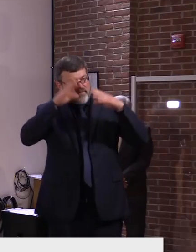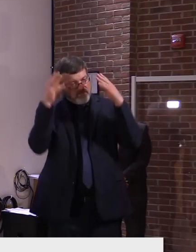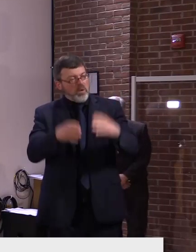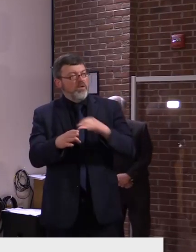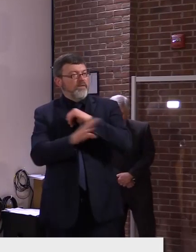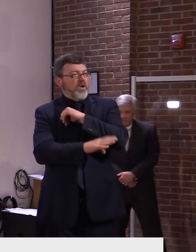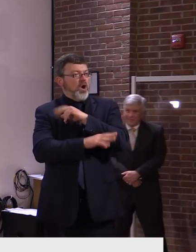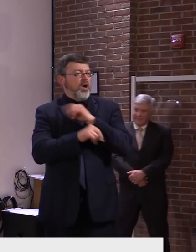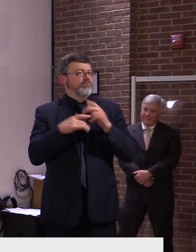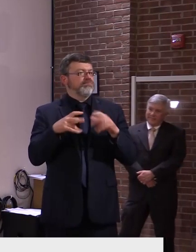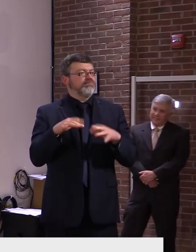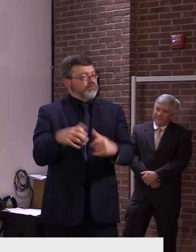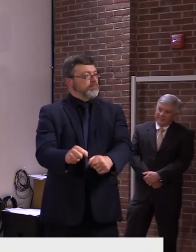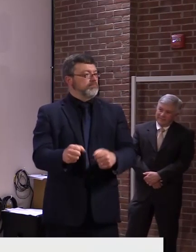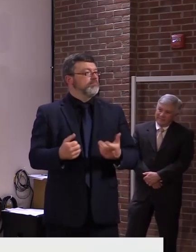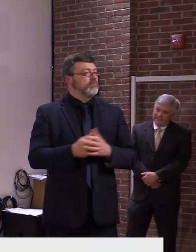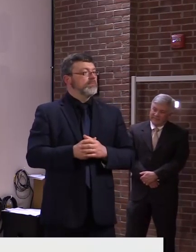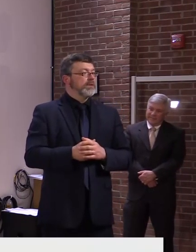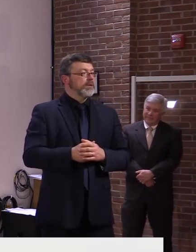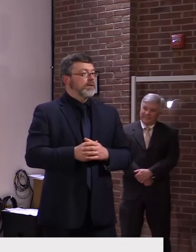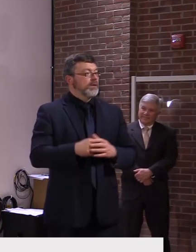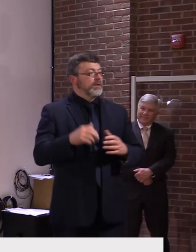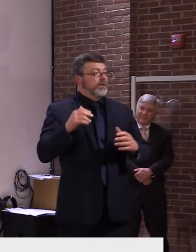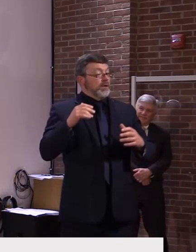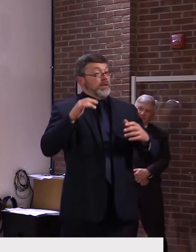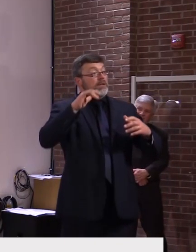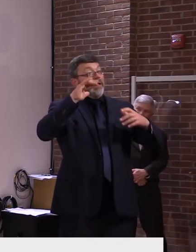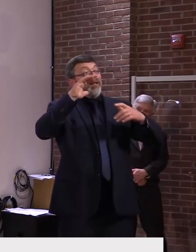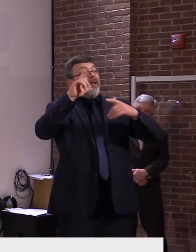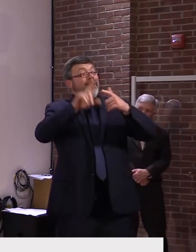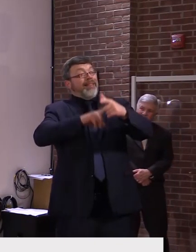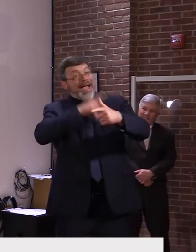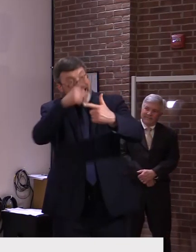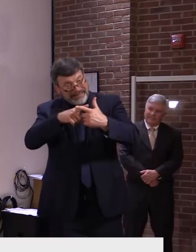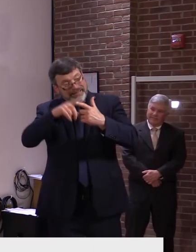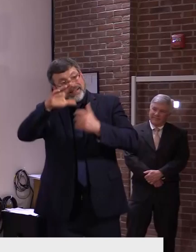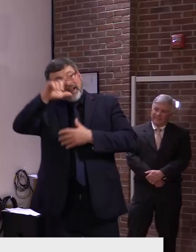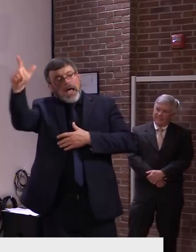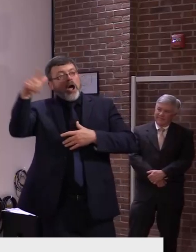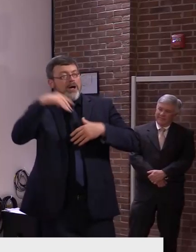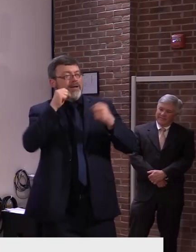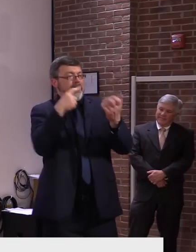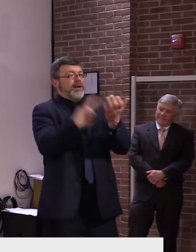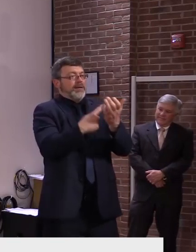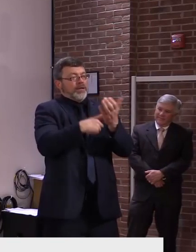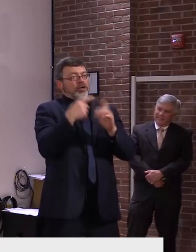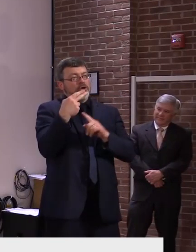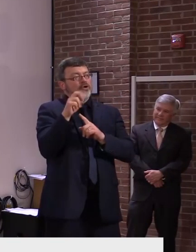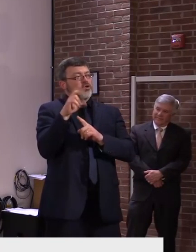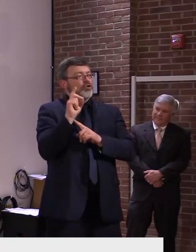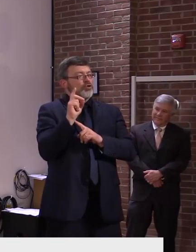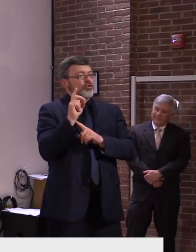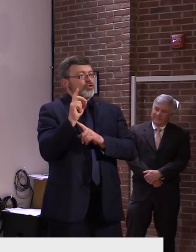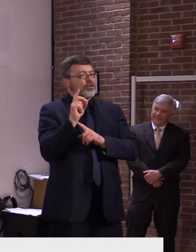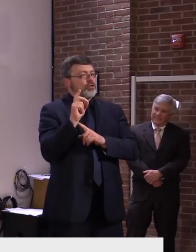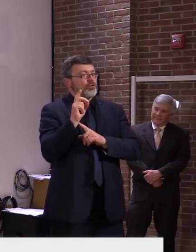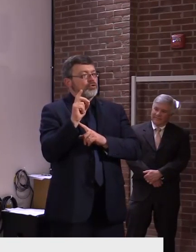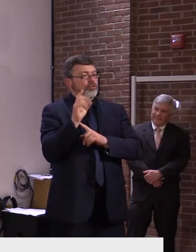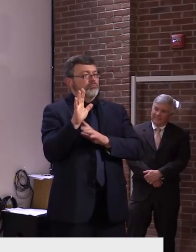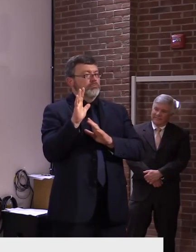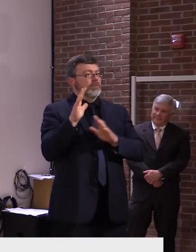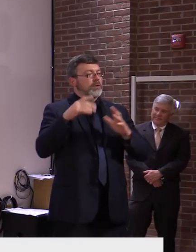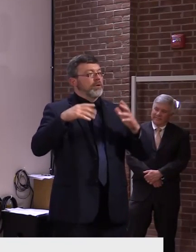immunity, it is us. And whether the number be 80% determines herd immunity or 85%